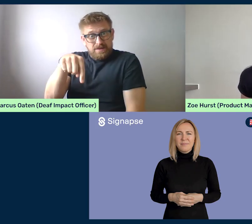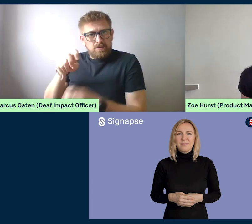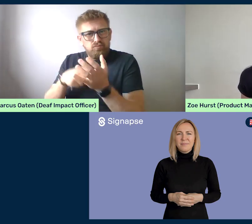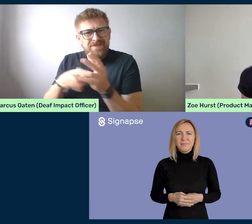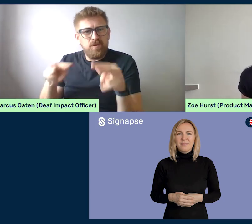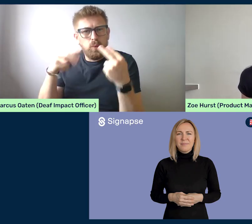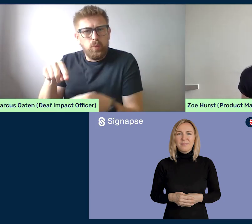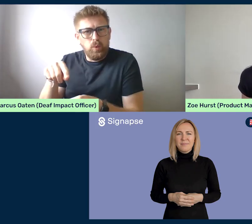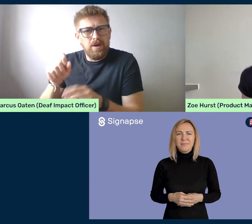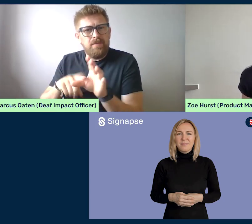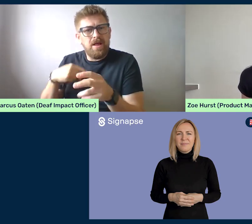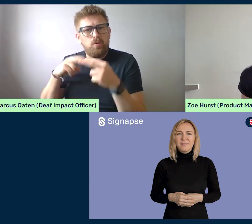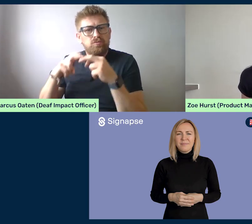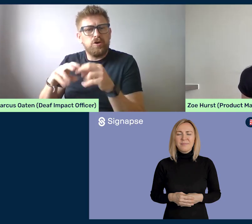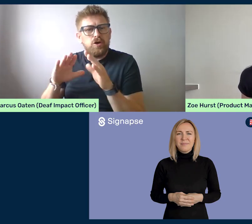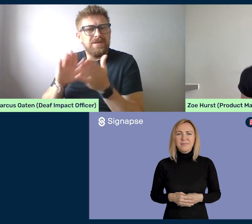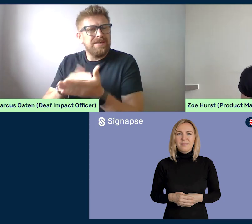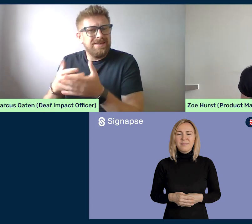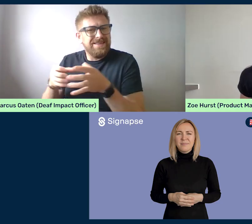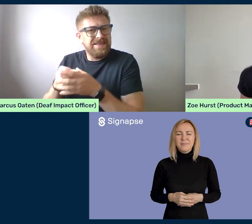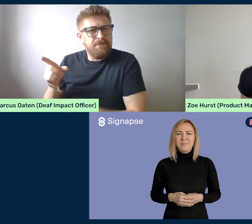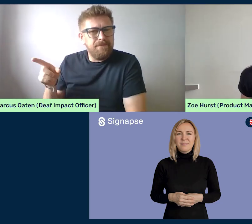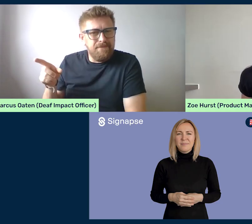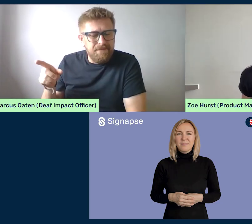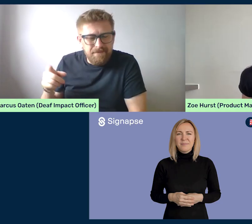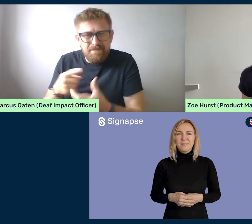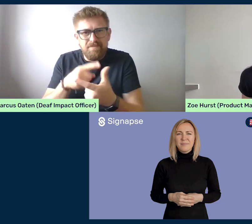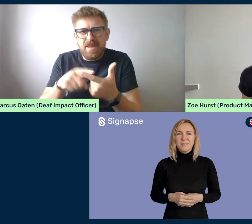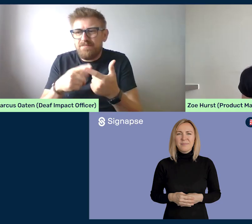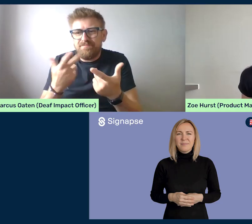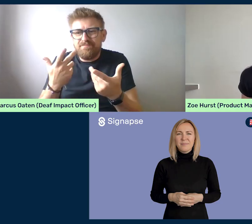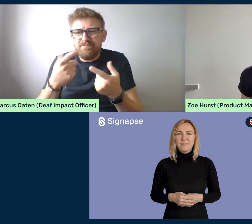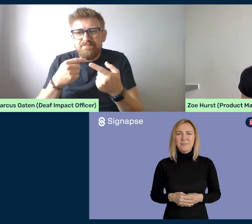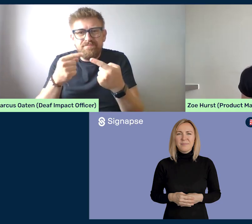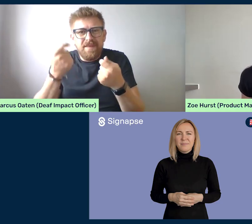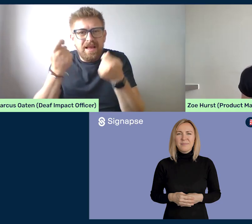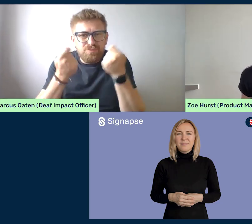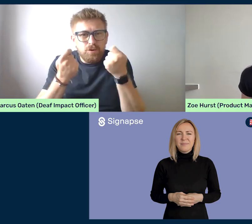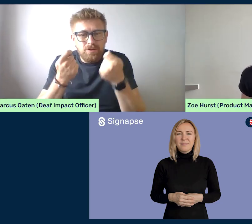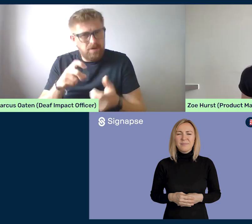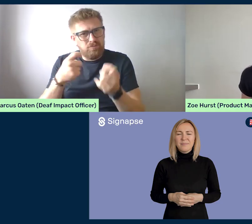make a note of that. And that information can then be reviewed by our research team